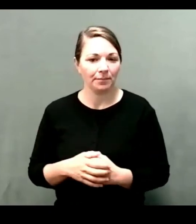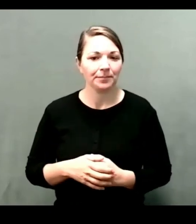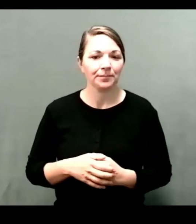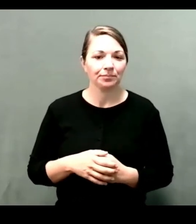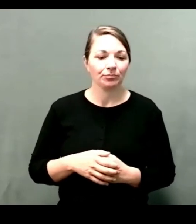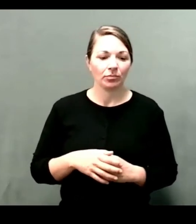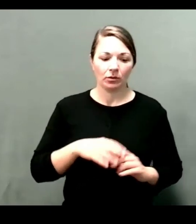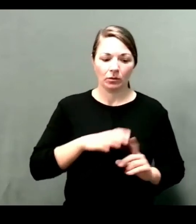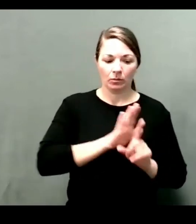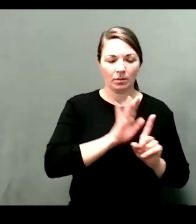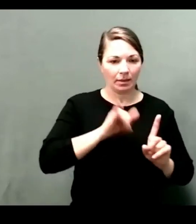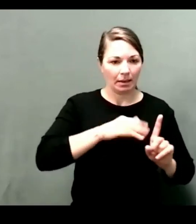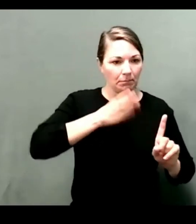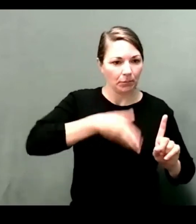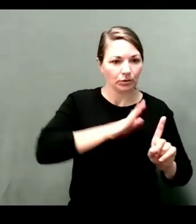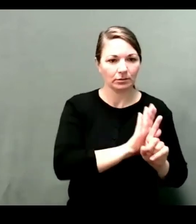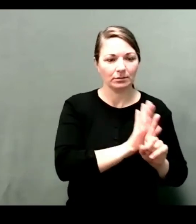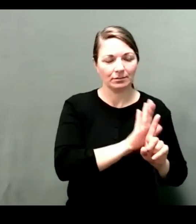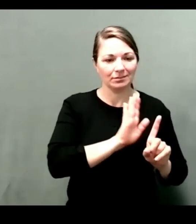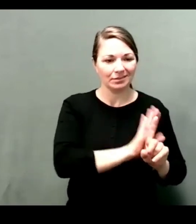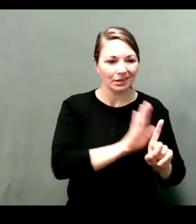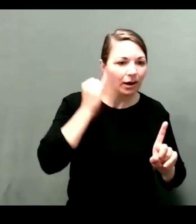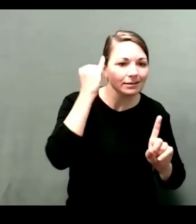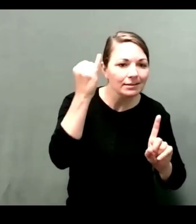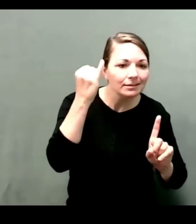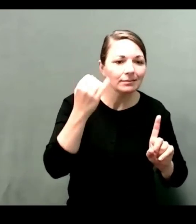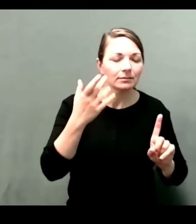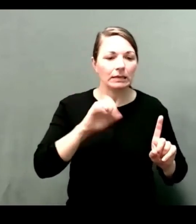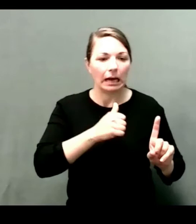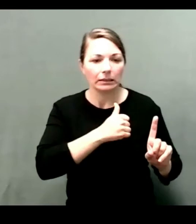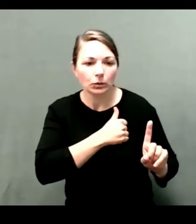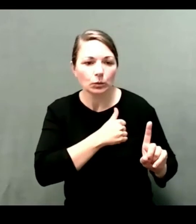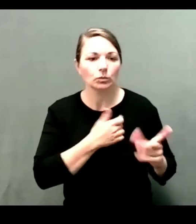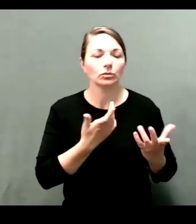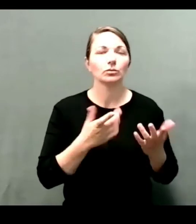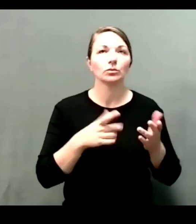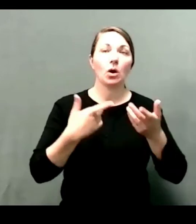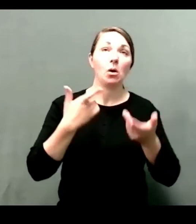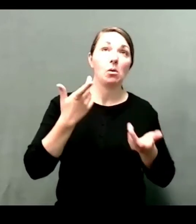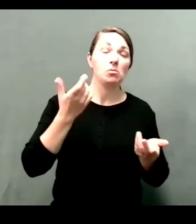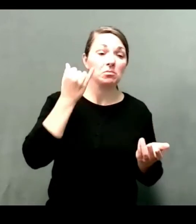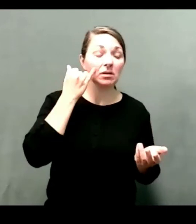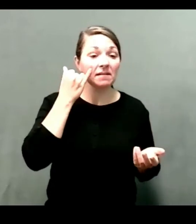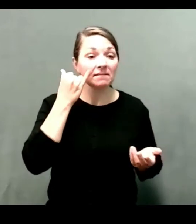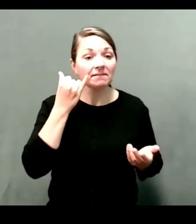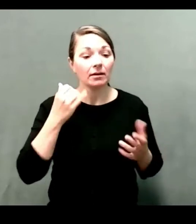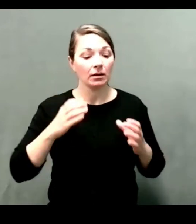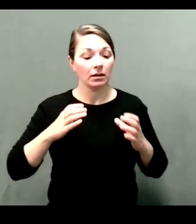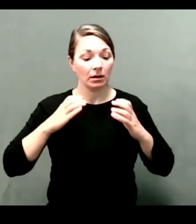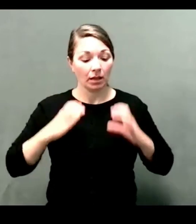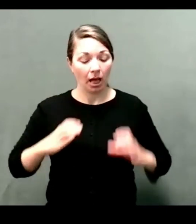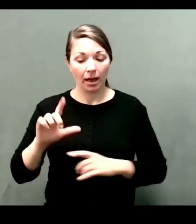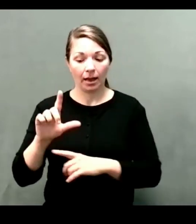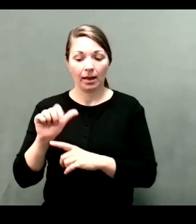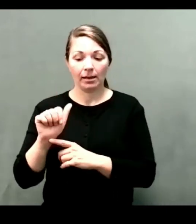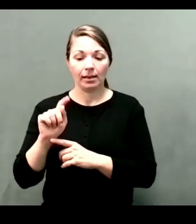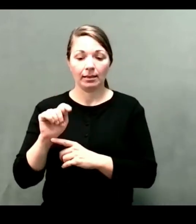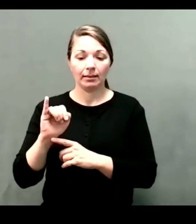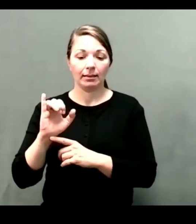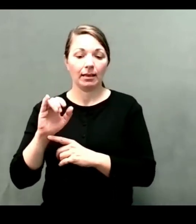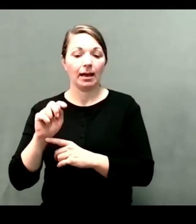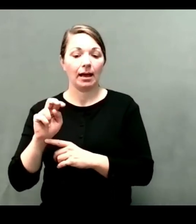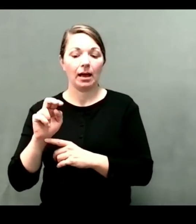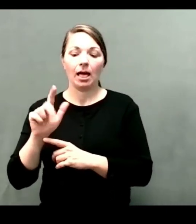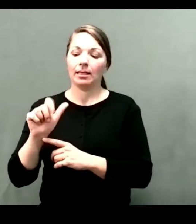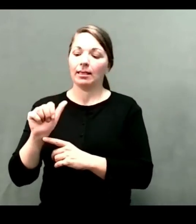who caused harm held, right? So for example, let's say you identified that your client is Latinx. And